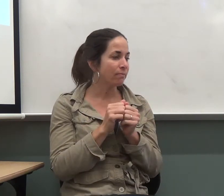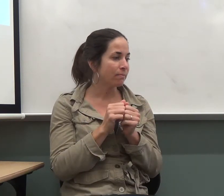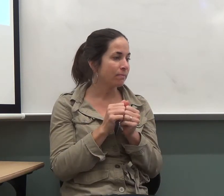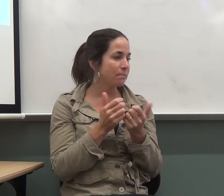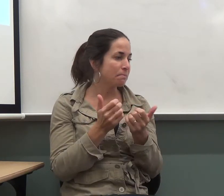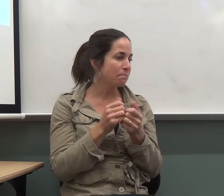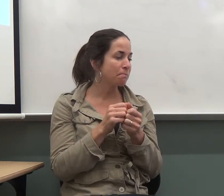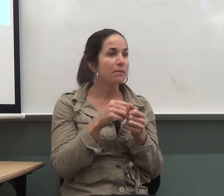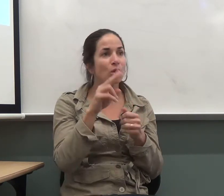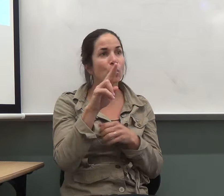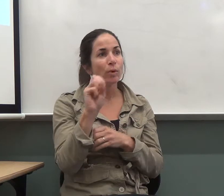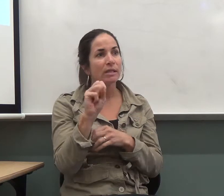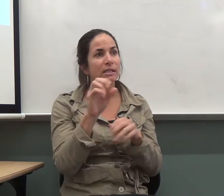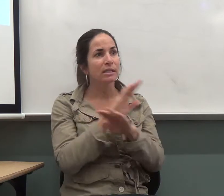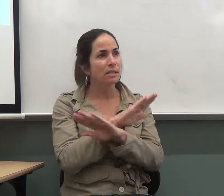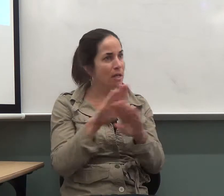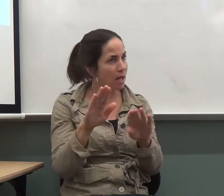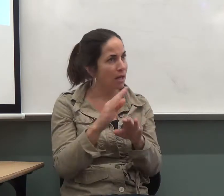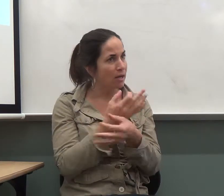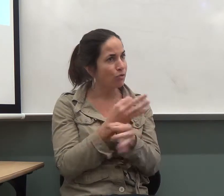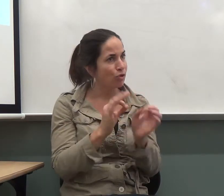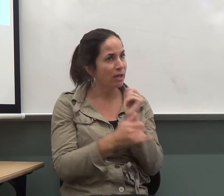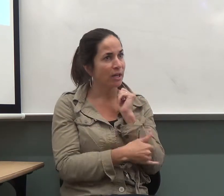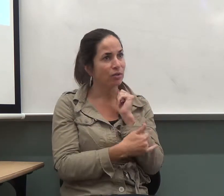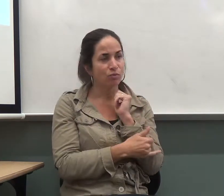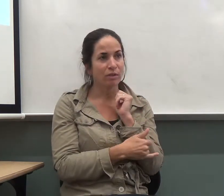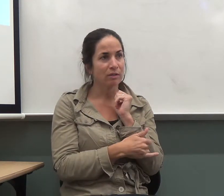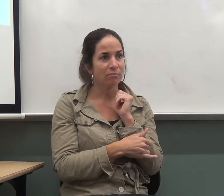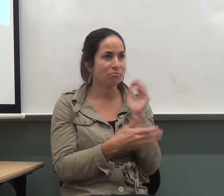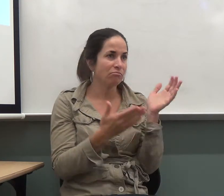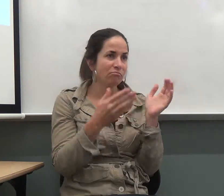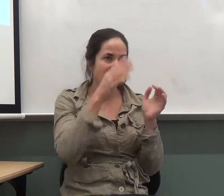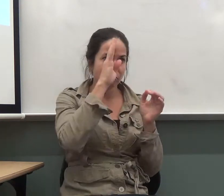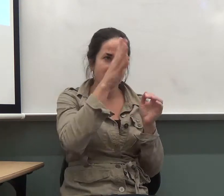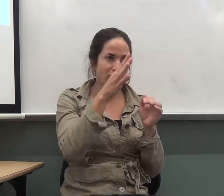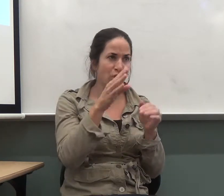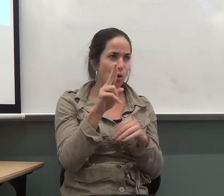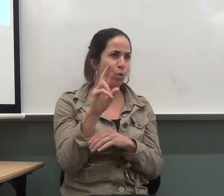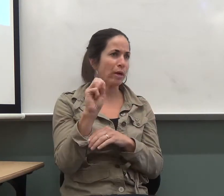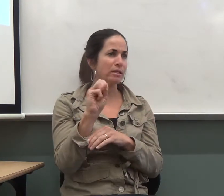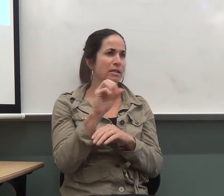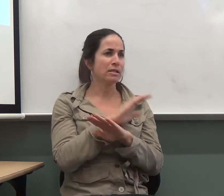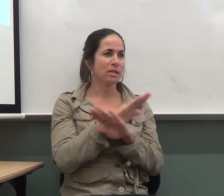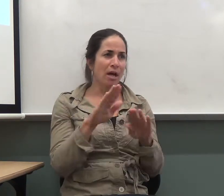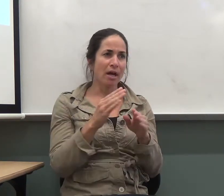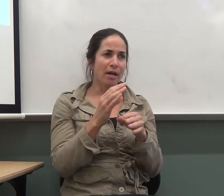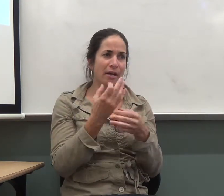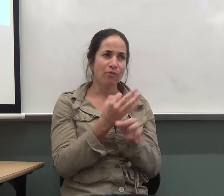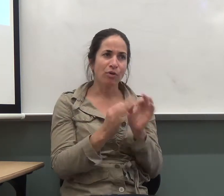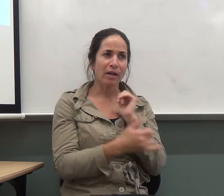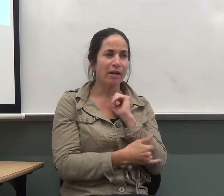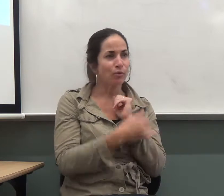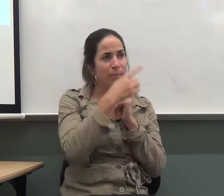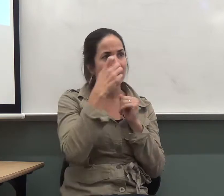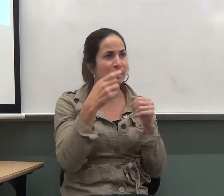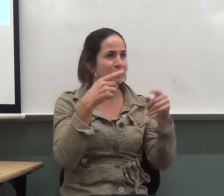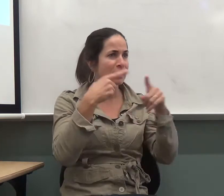the United States is not a free country. I'm going to say that right now. Okay. The United States is not a free country because there are contradictions.